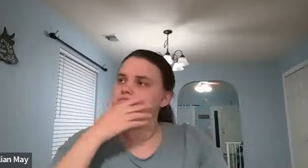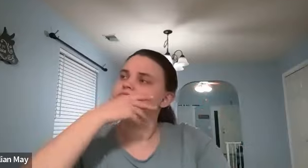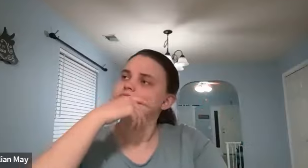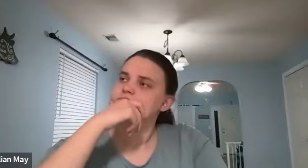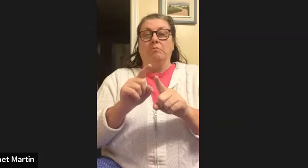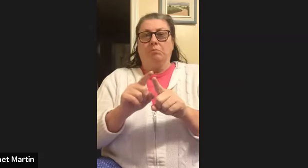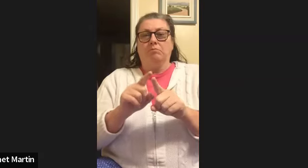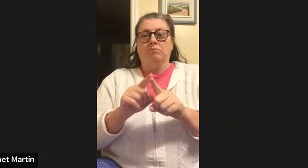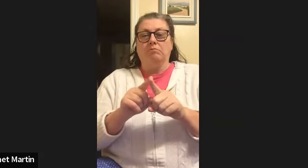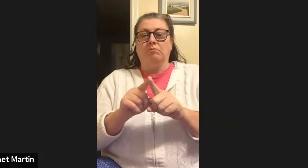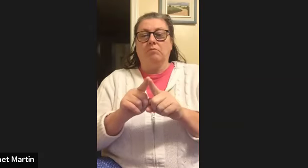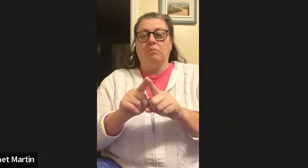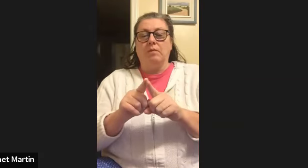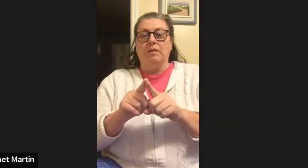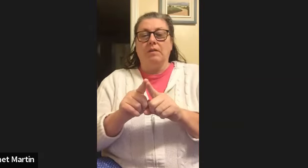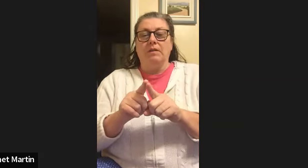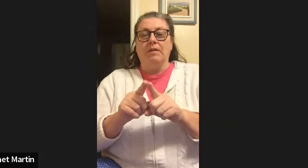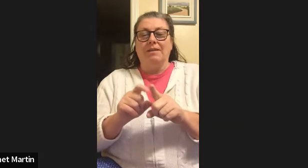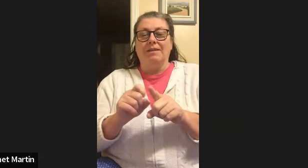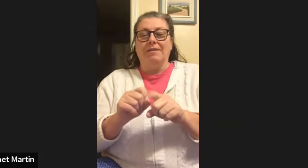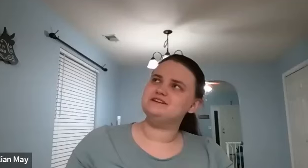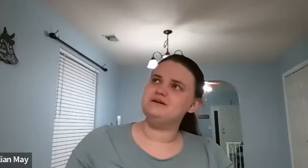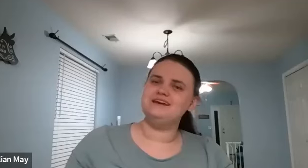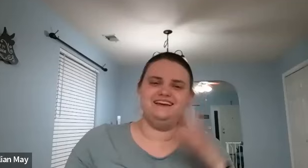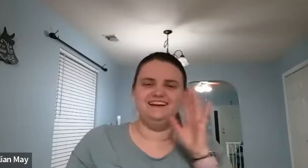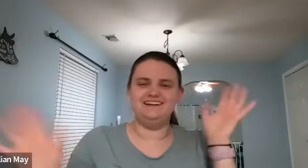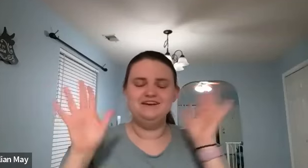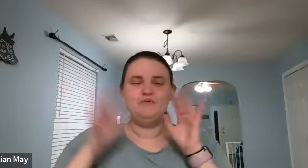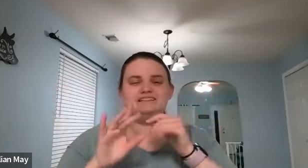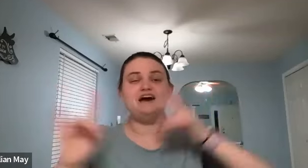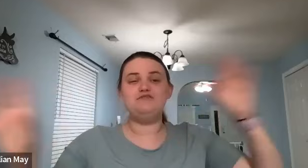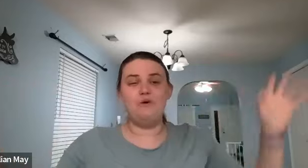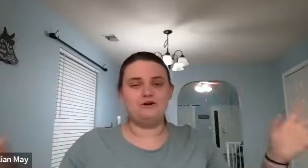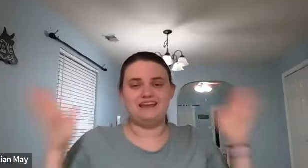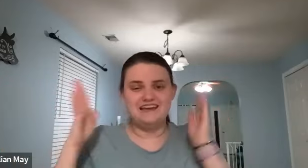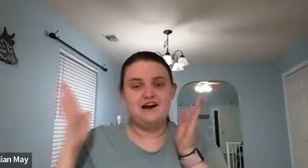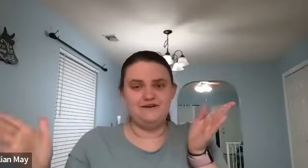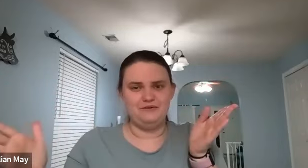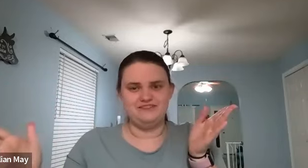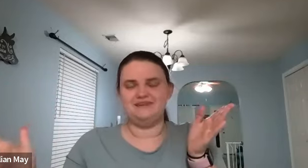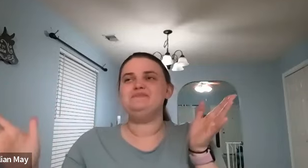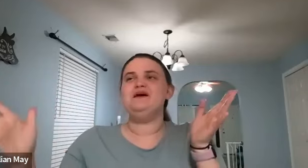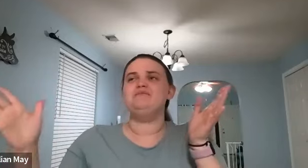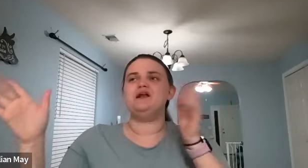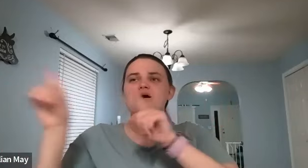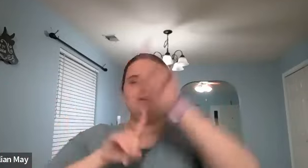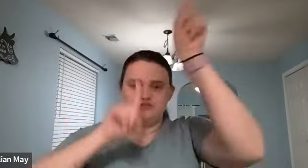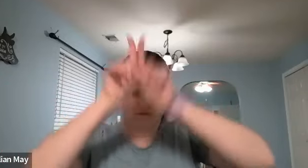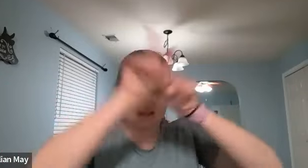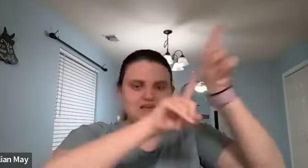right. yeah, that whole thing. Sorry, I was sitting there going, wait, how does it go again? When it's out of order, I cannot follow with it. But they'll do this